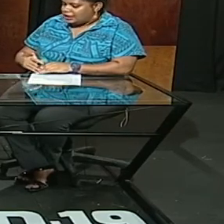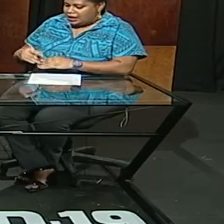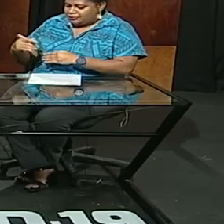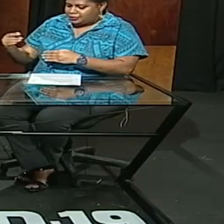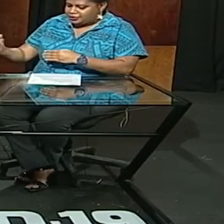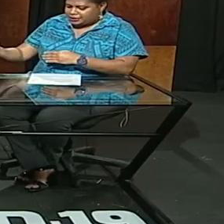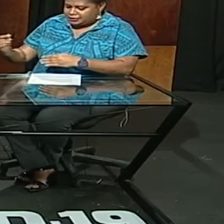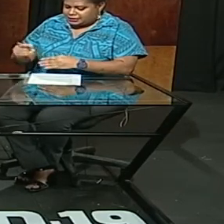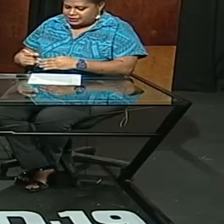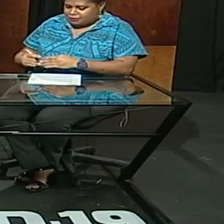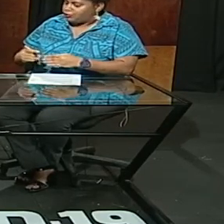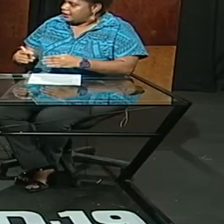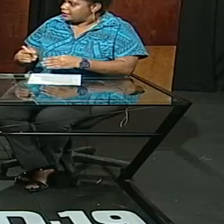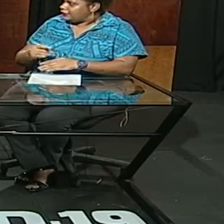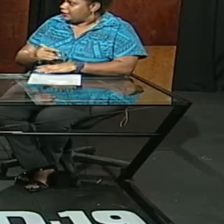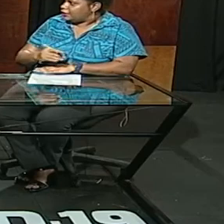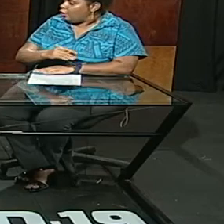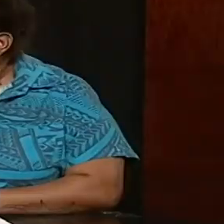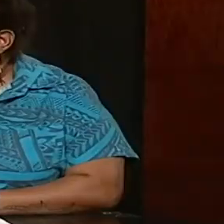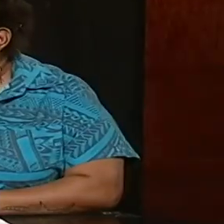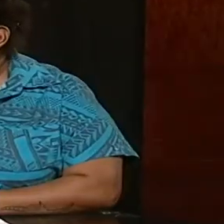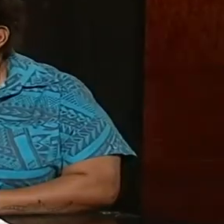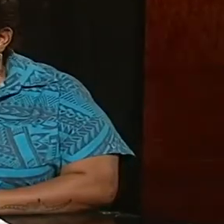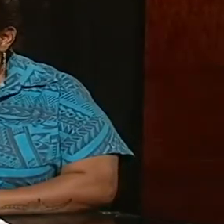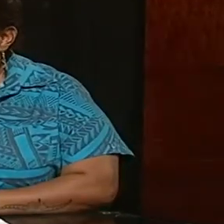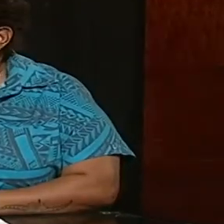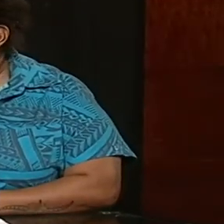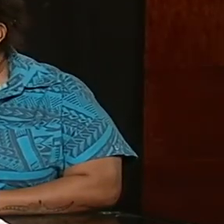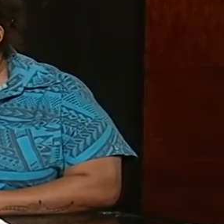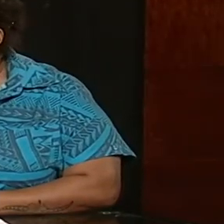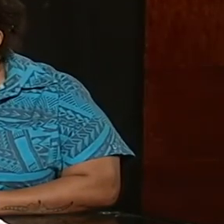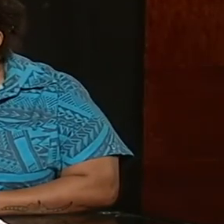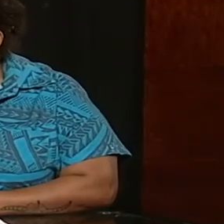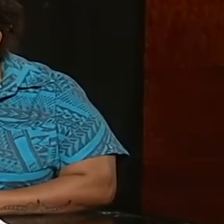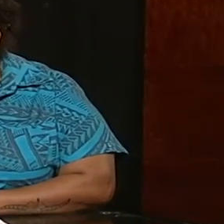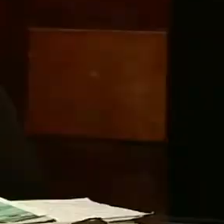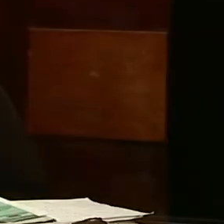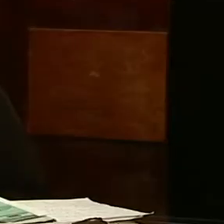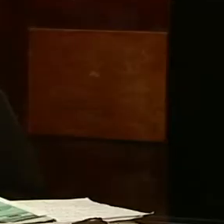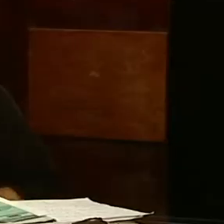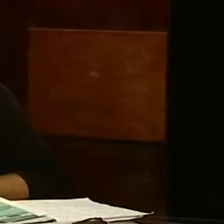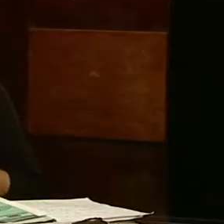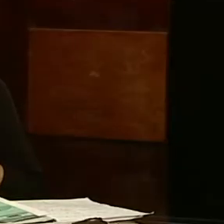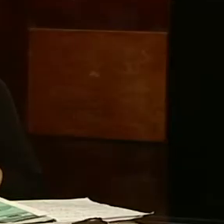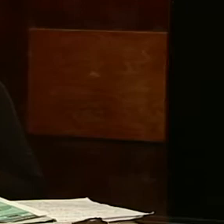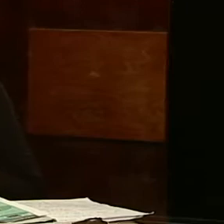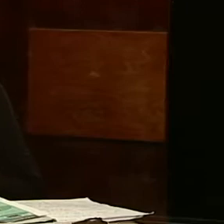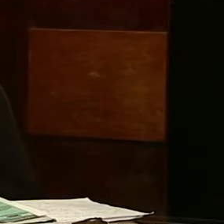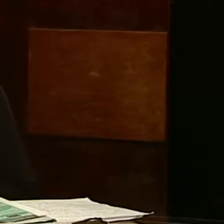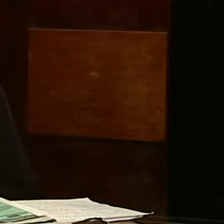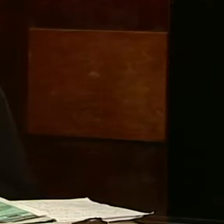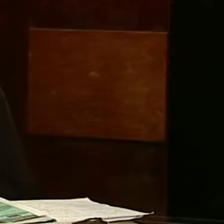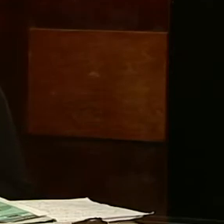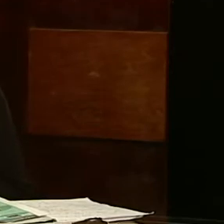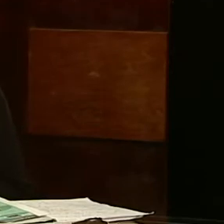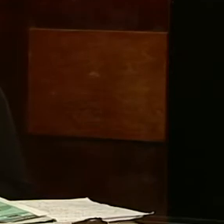anxiety. Just share with us some ways of coping with stress and anxiety at this time. Yeah, thank you, Dini. It's the